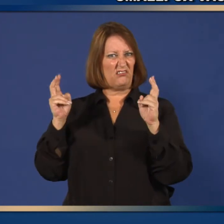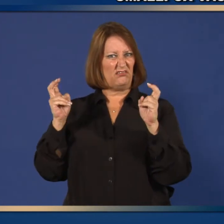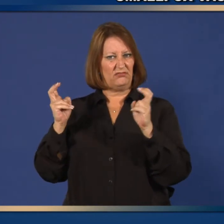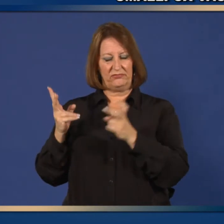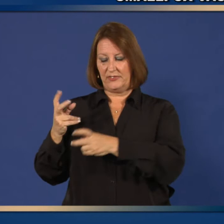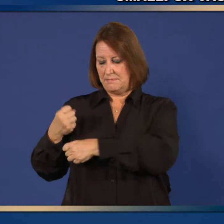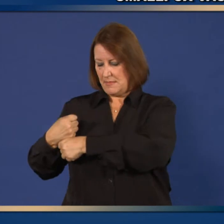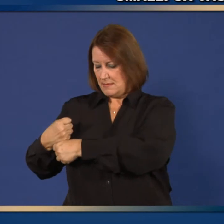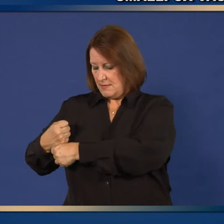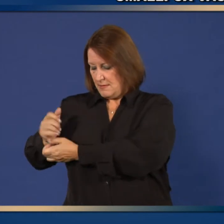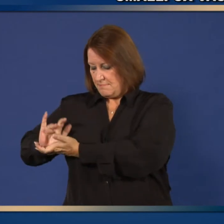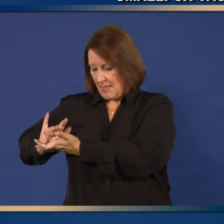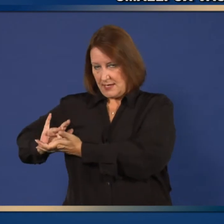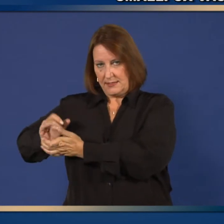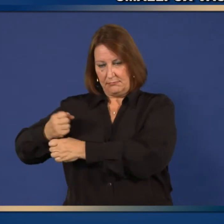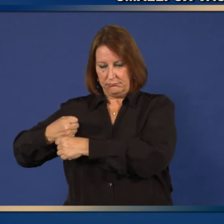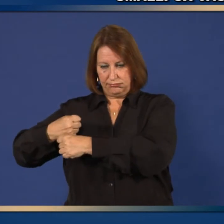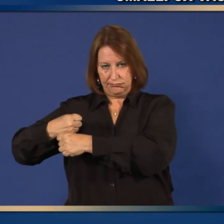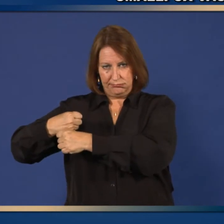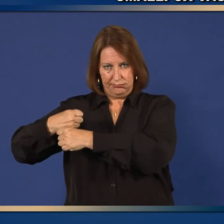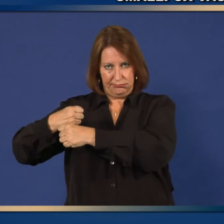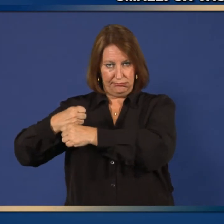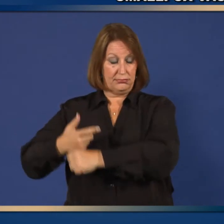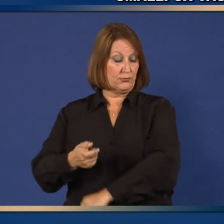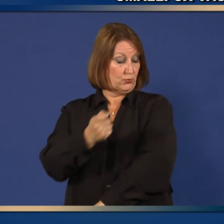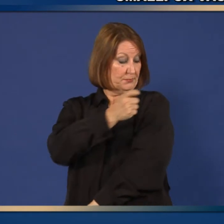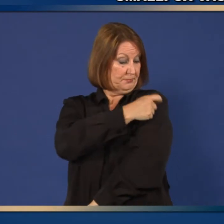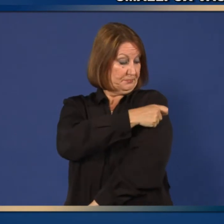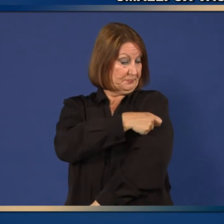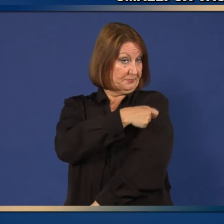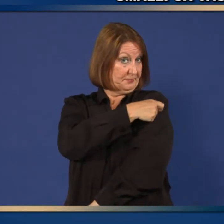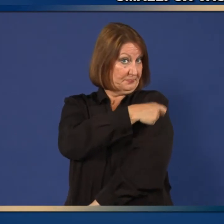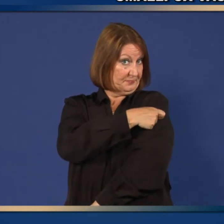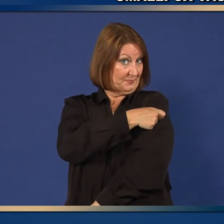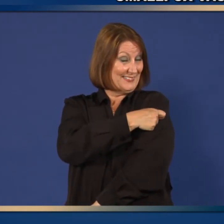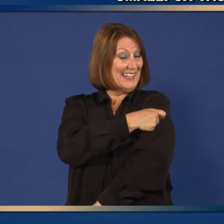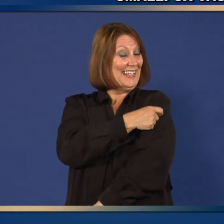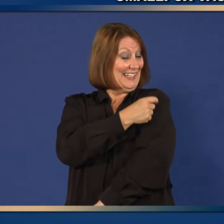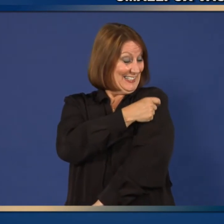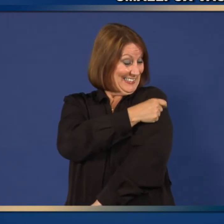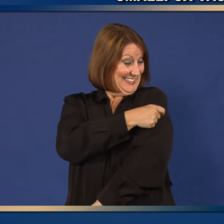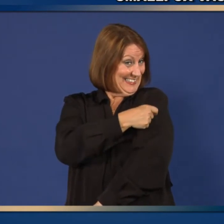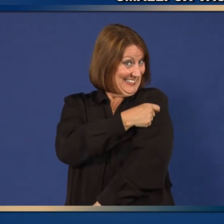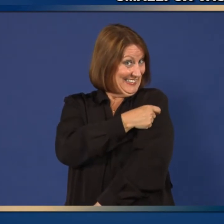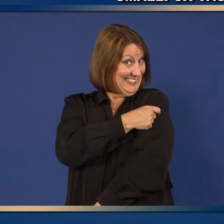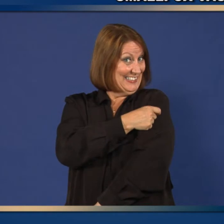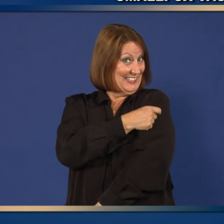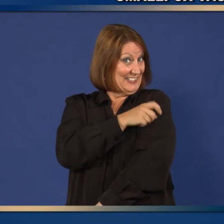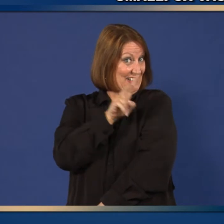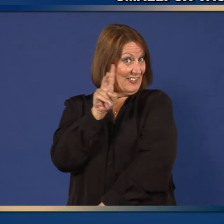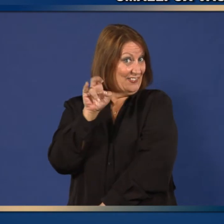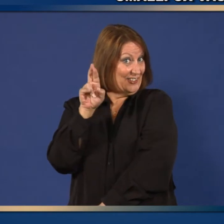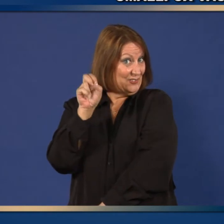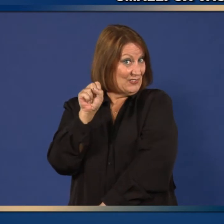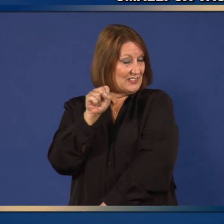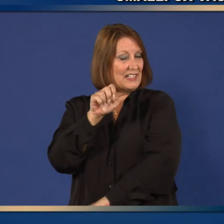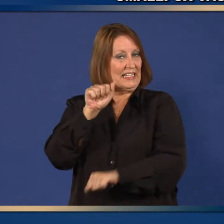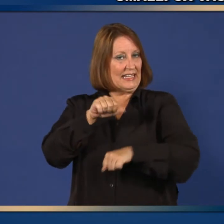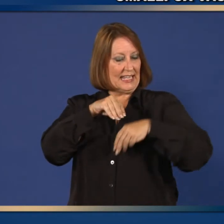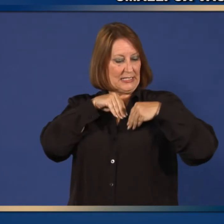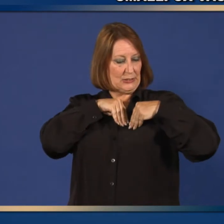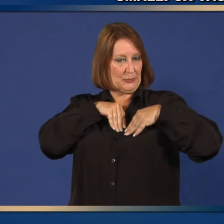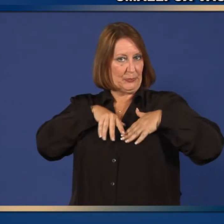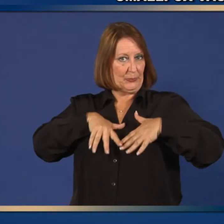It can be spread from the vaccination site to other parts of your body or to